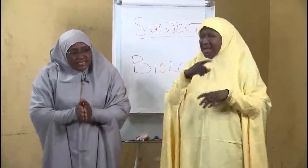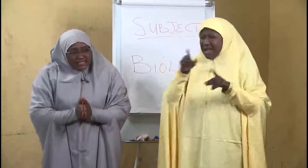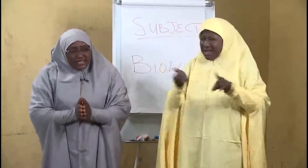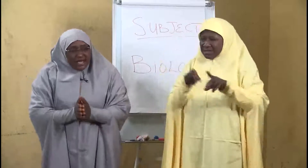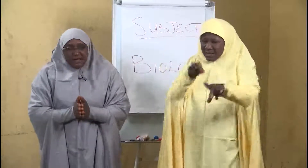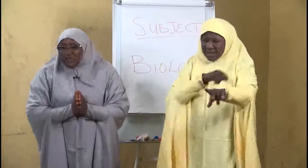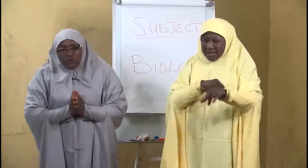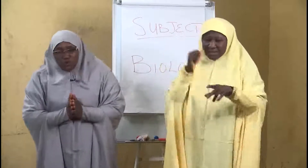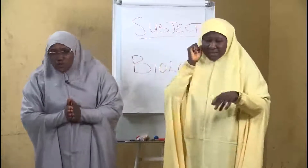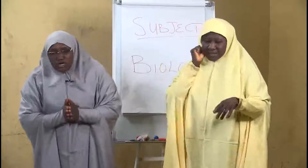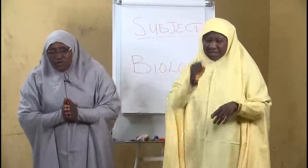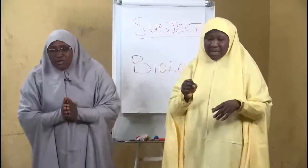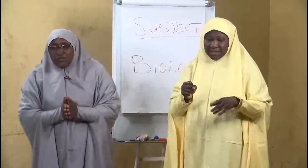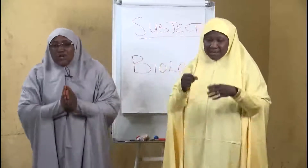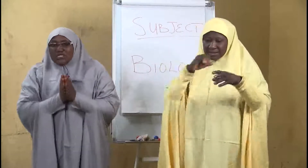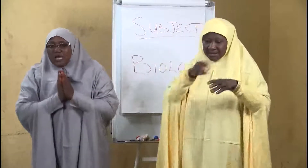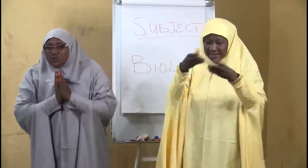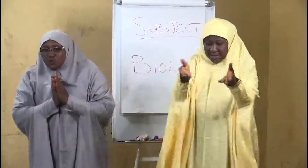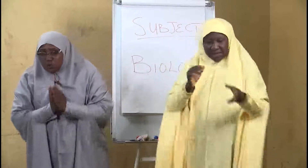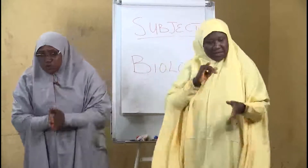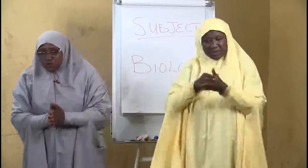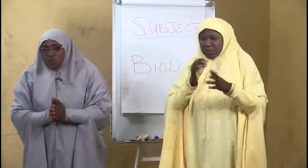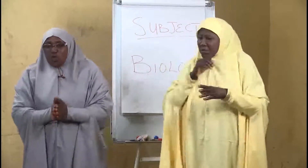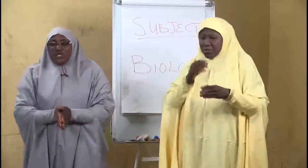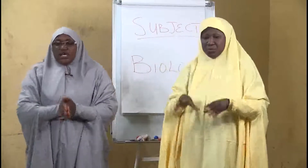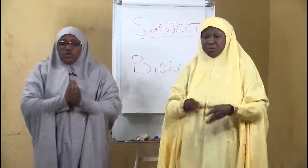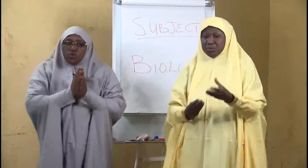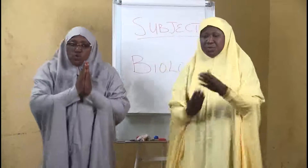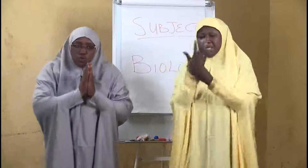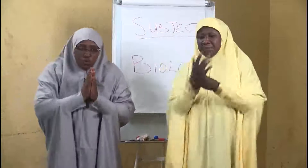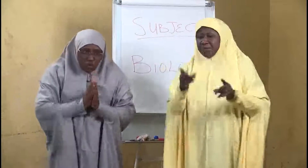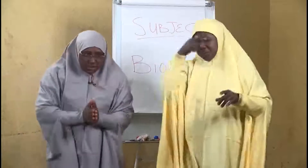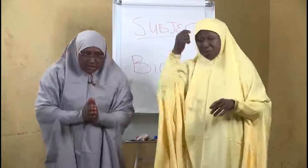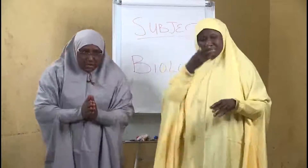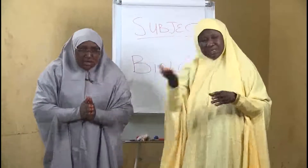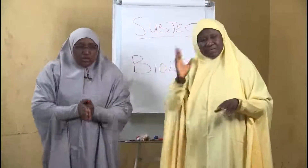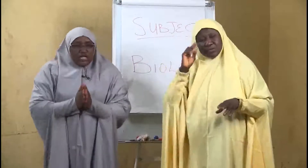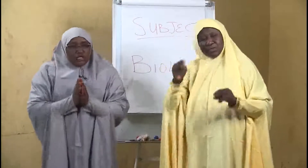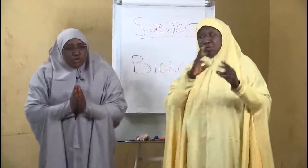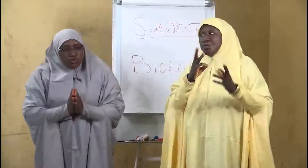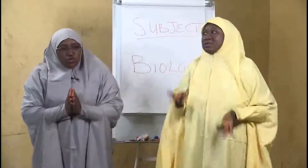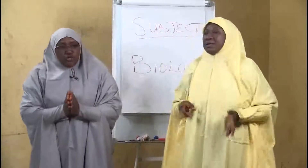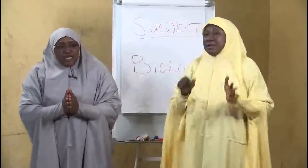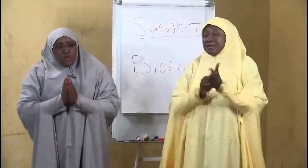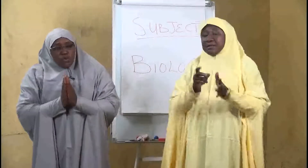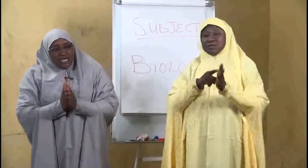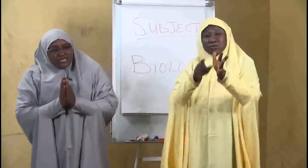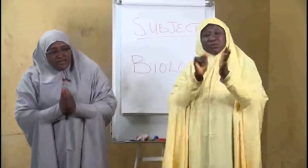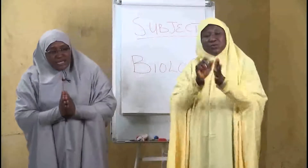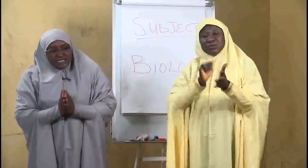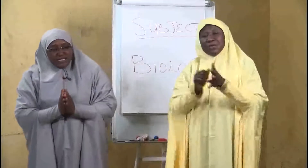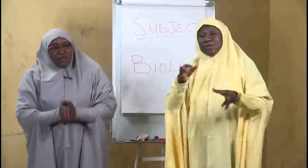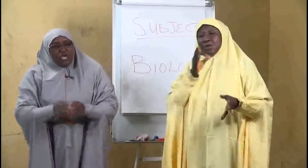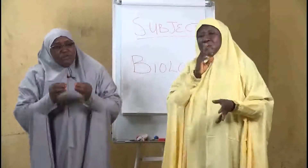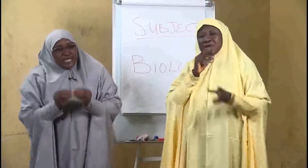that seed is there, it's not going to germinate because there is no moisture or there is no water. So that shows to you that water is